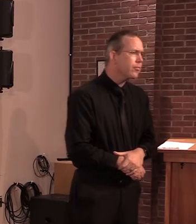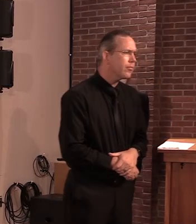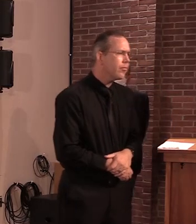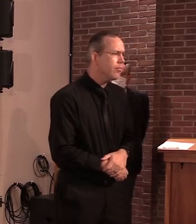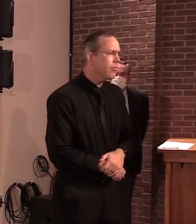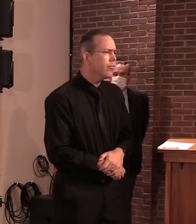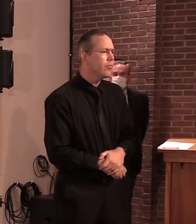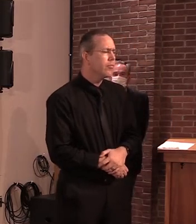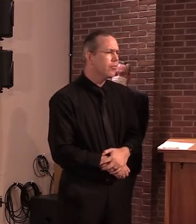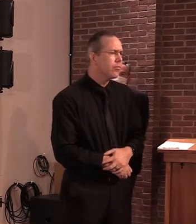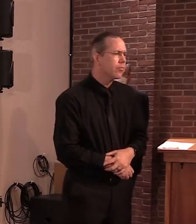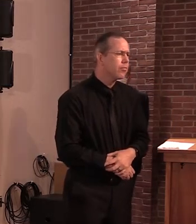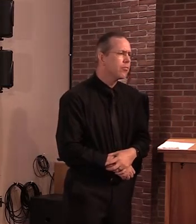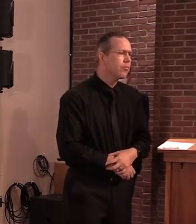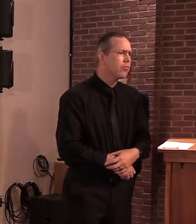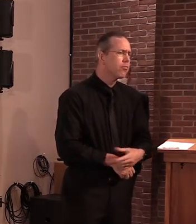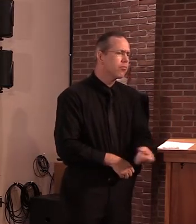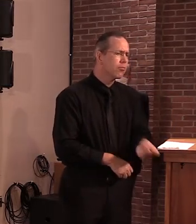Hadley from the Valley Reporter.